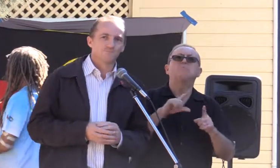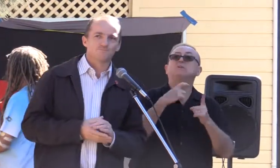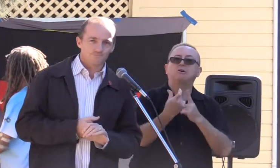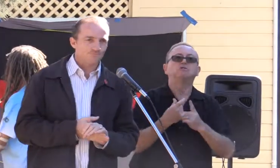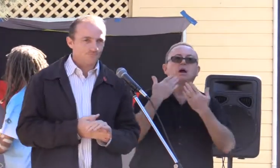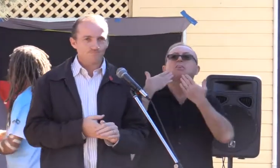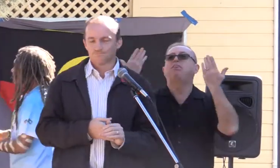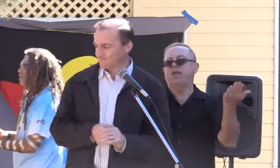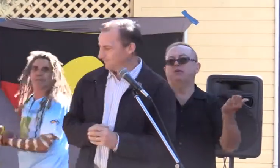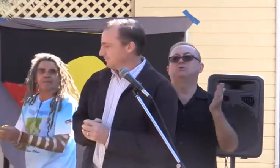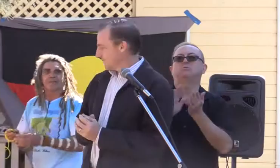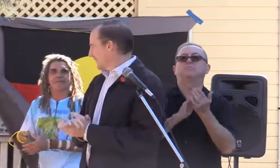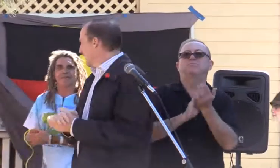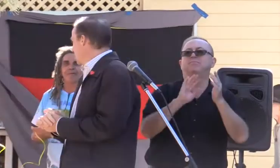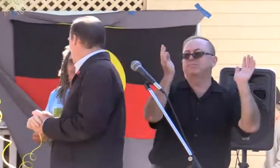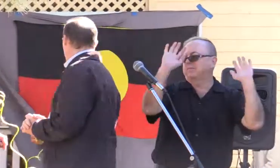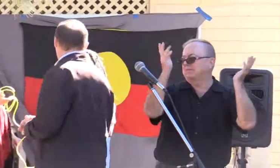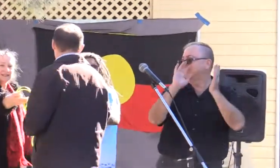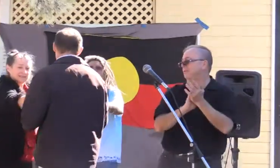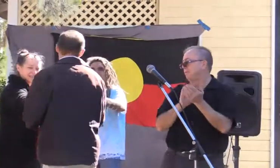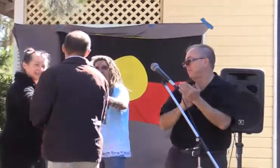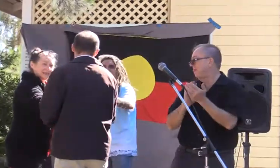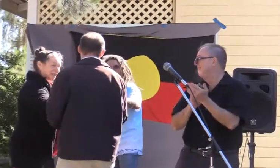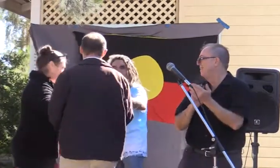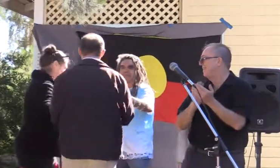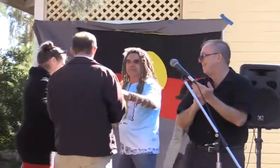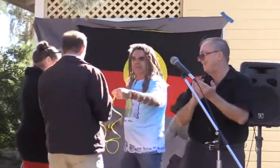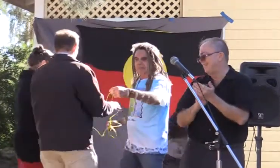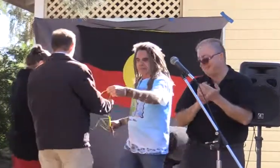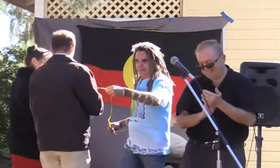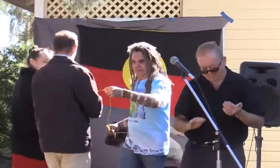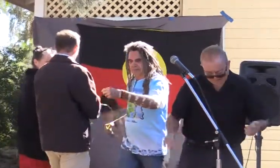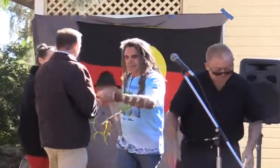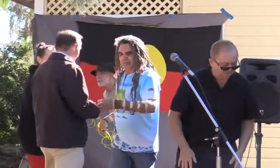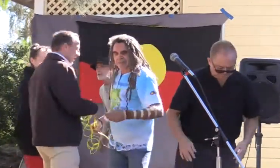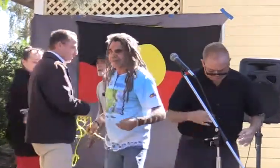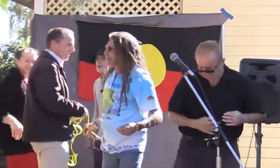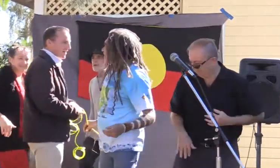So thank you.